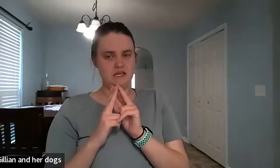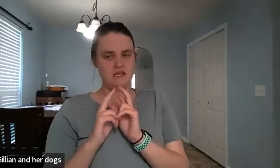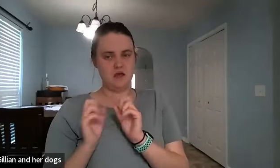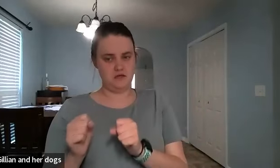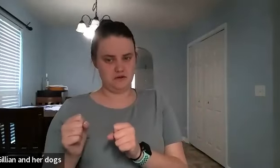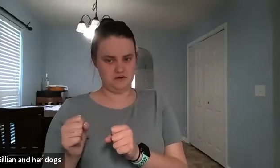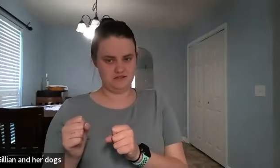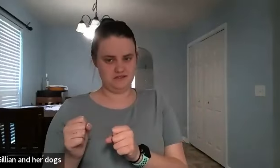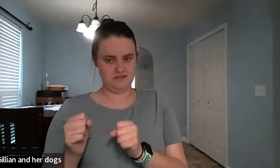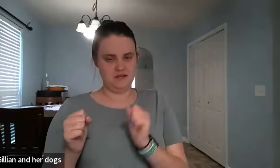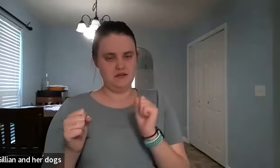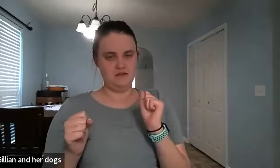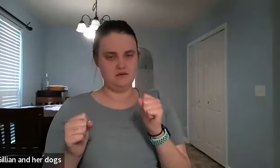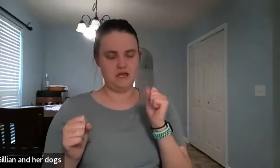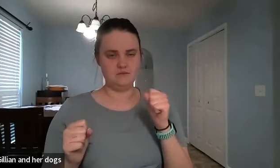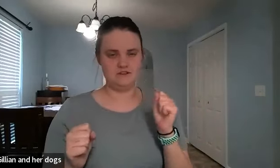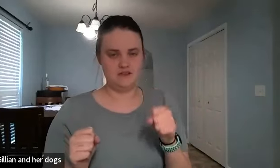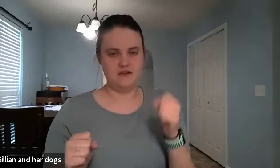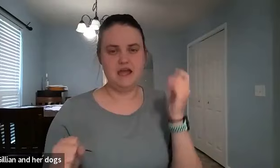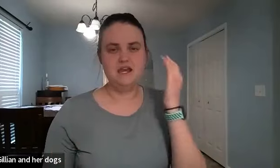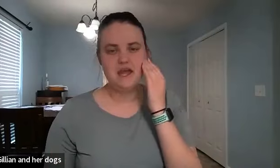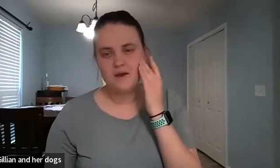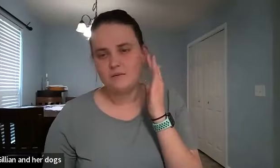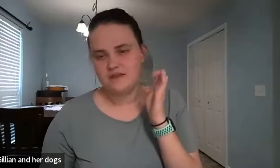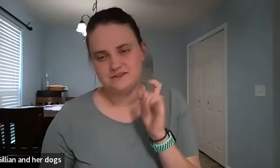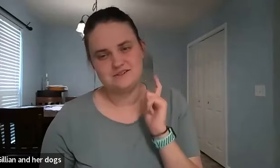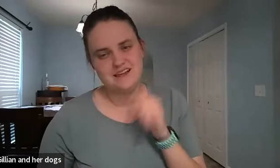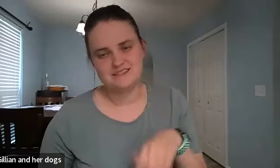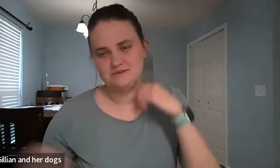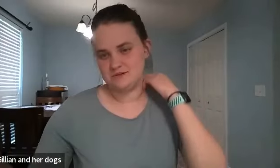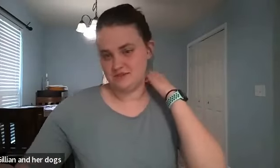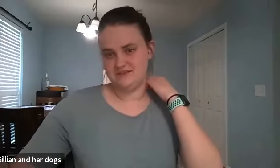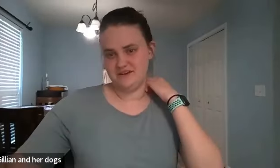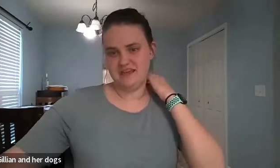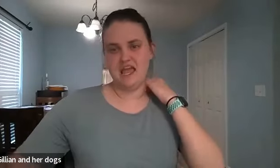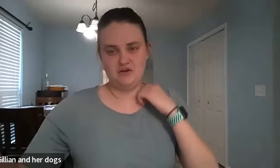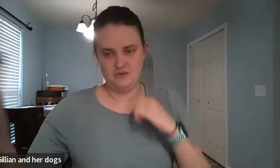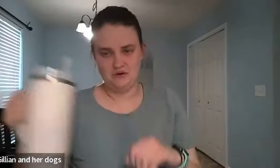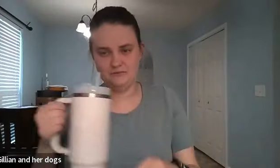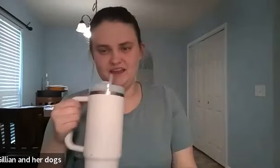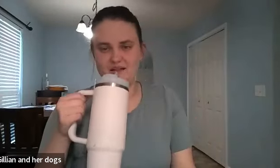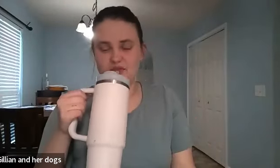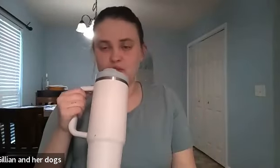any others that animals you can think of? I know beavers are less specific than kangaroo.